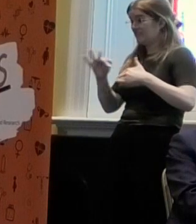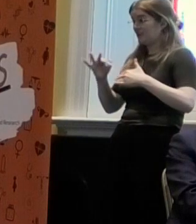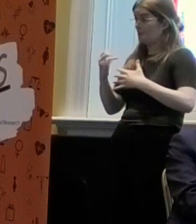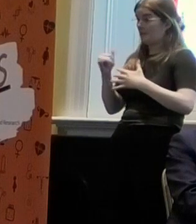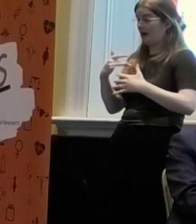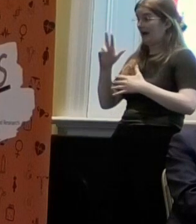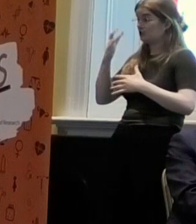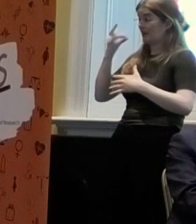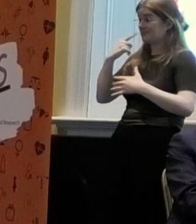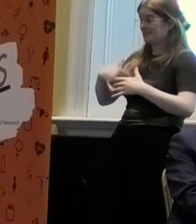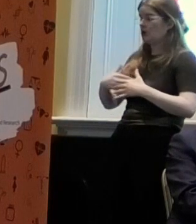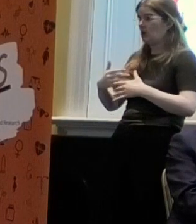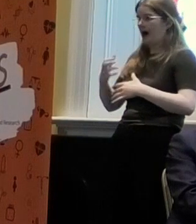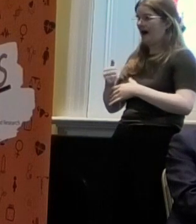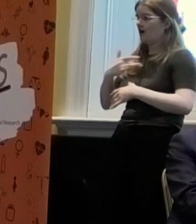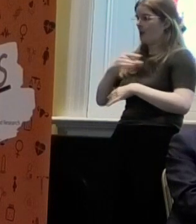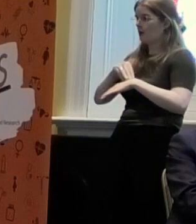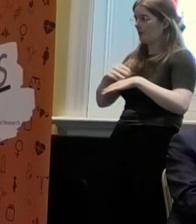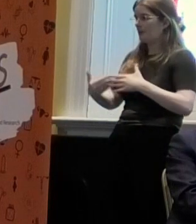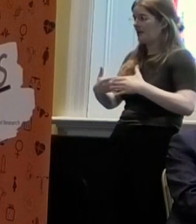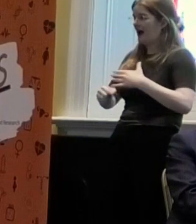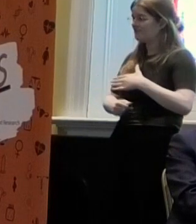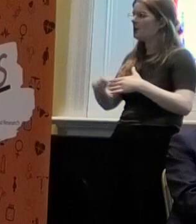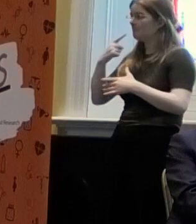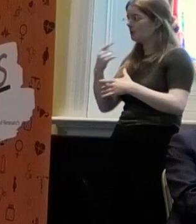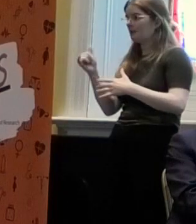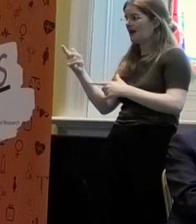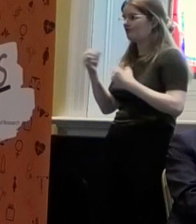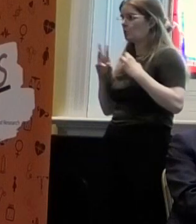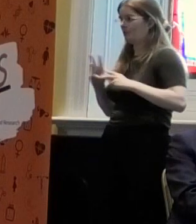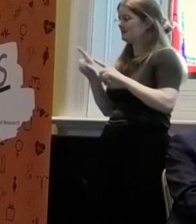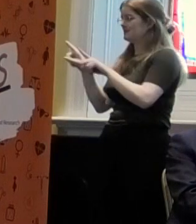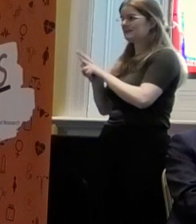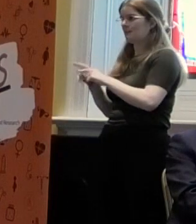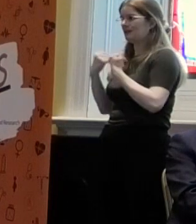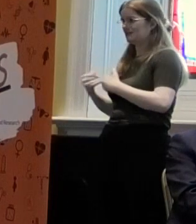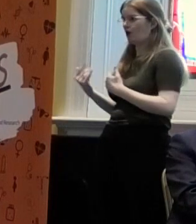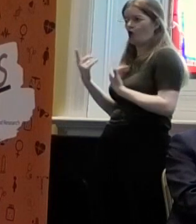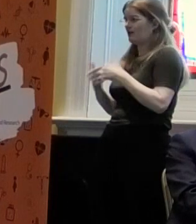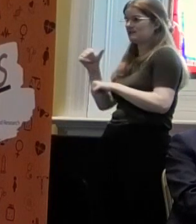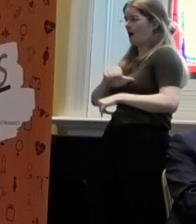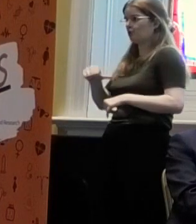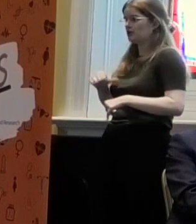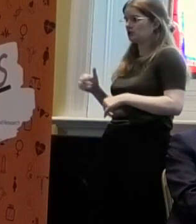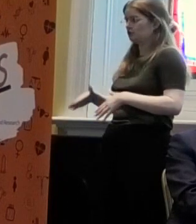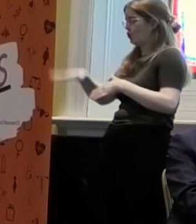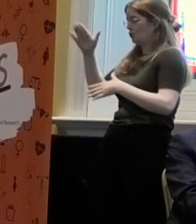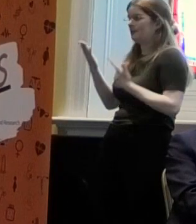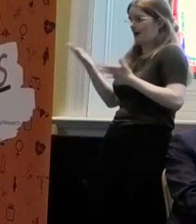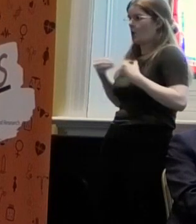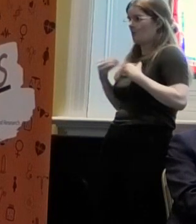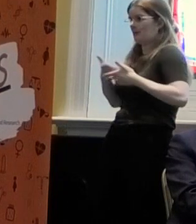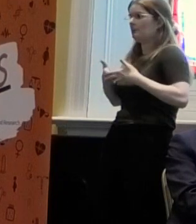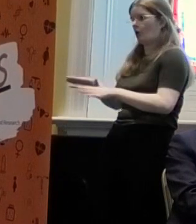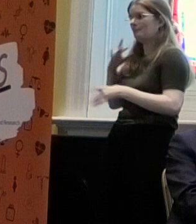cardiac conditions. But then I also have a woman with a similar condition who's had it operated on as an infant and is now having her own children.